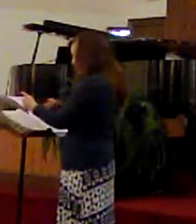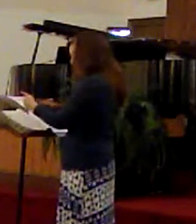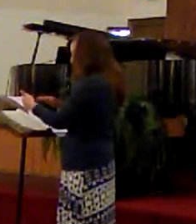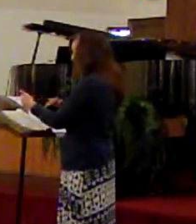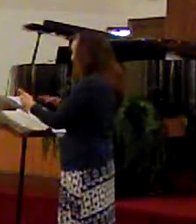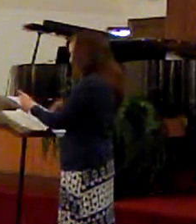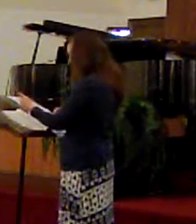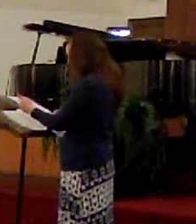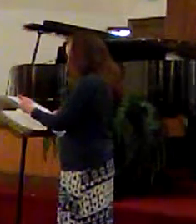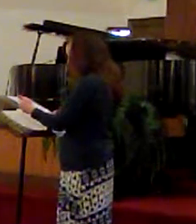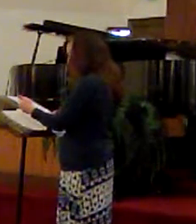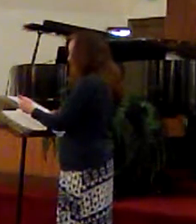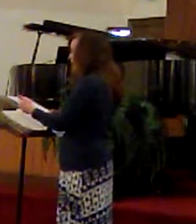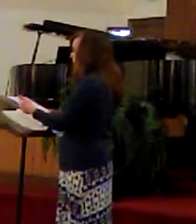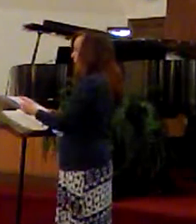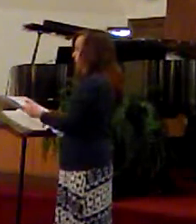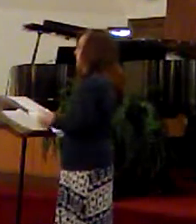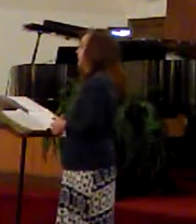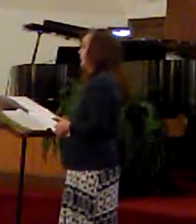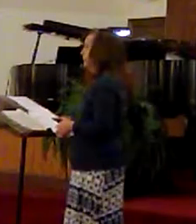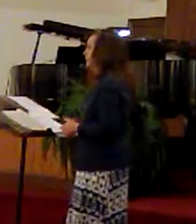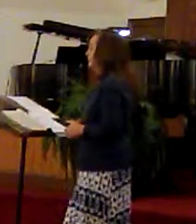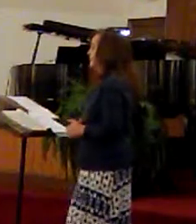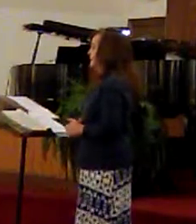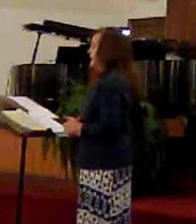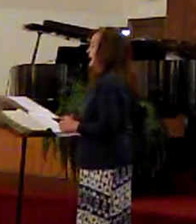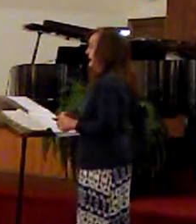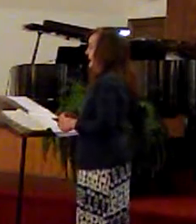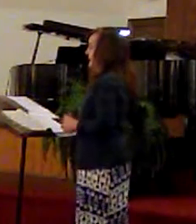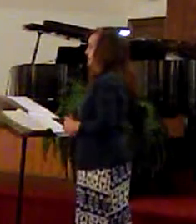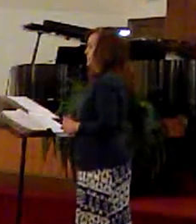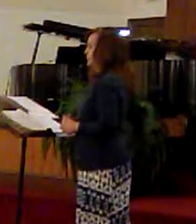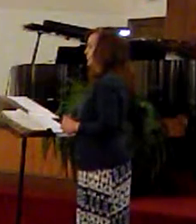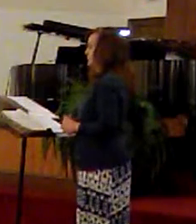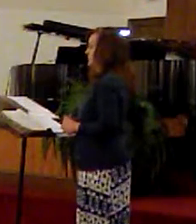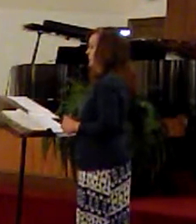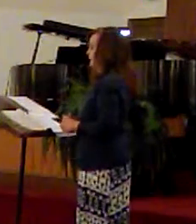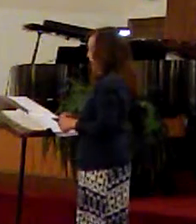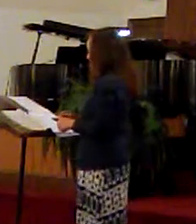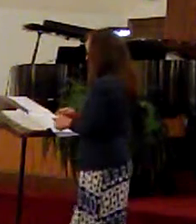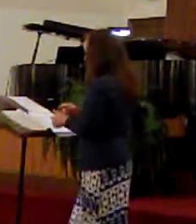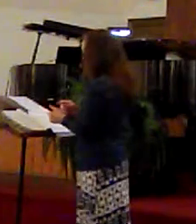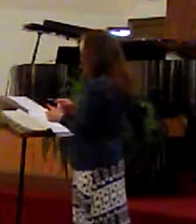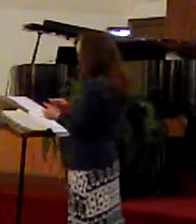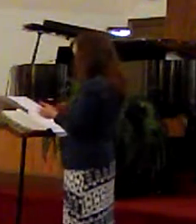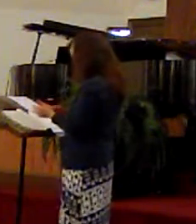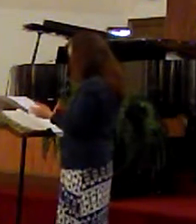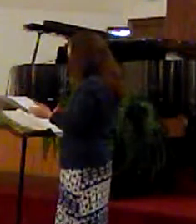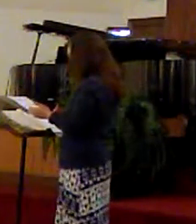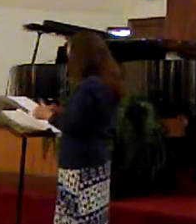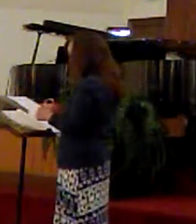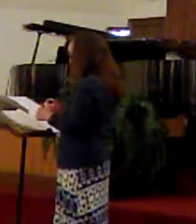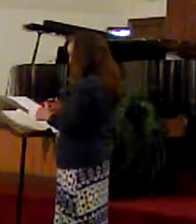read it one time, you're not going to get it all. So read what it says,